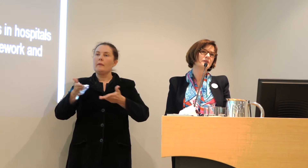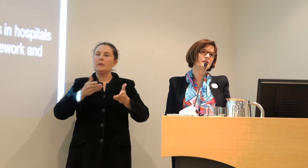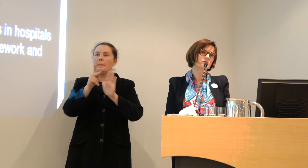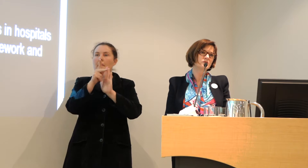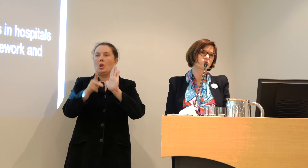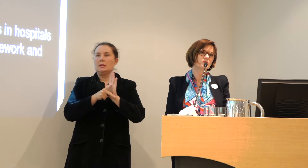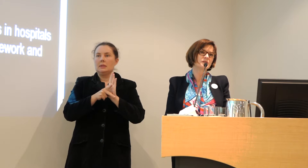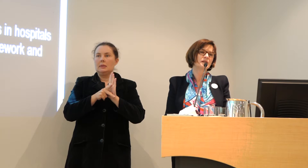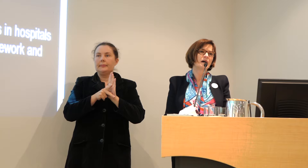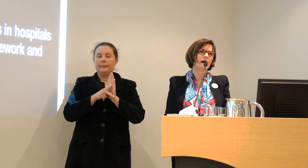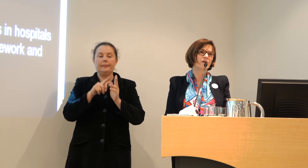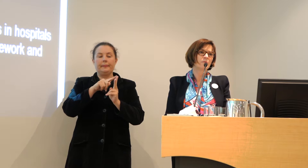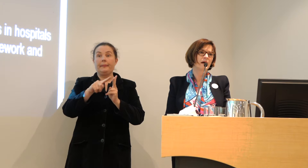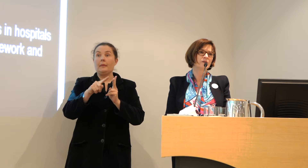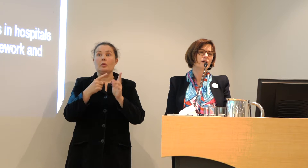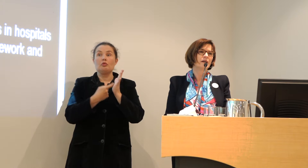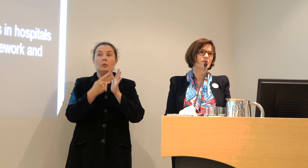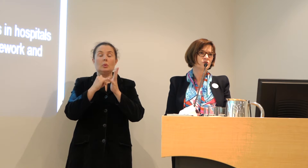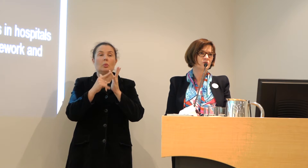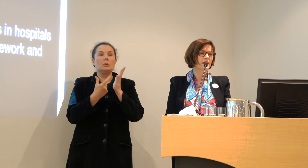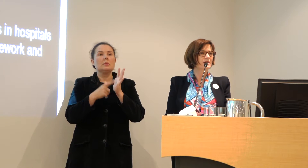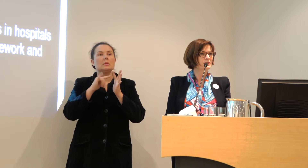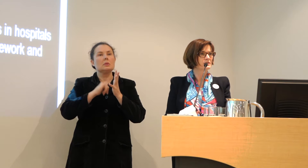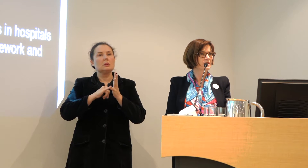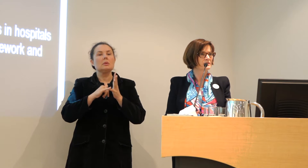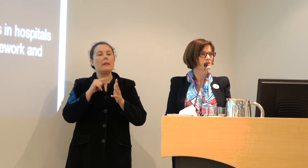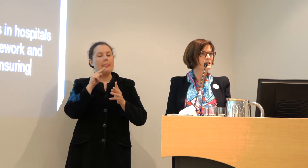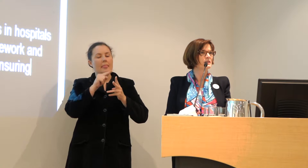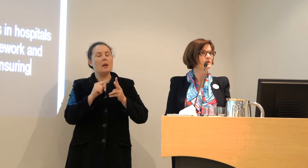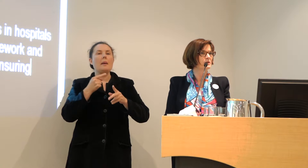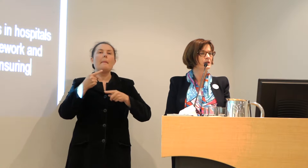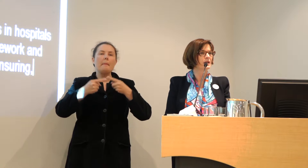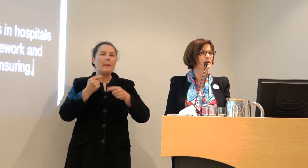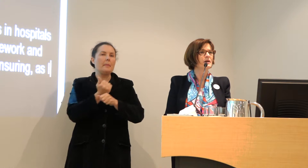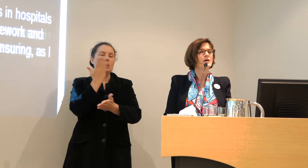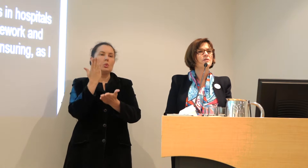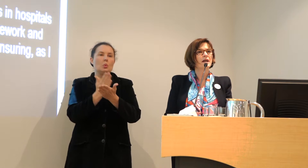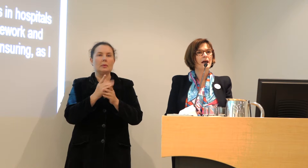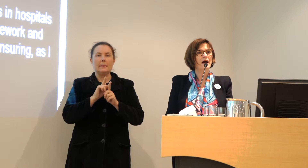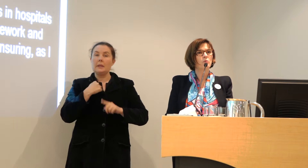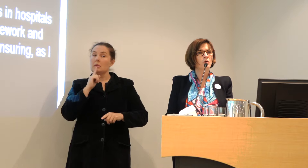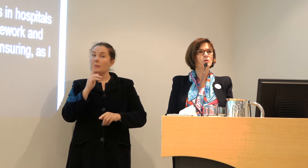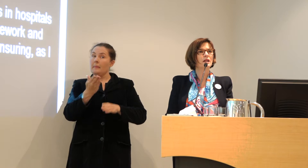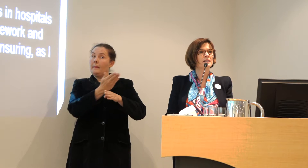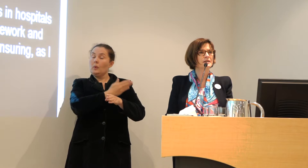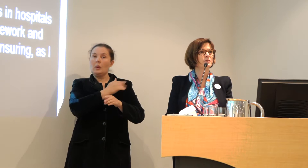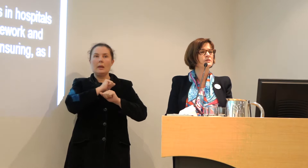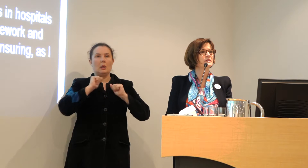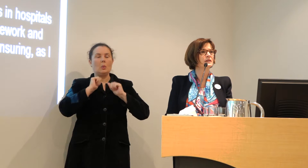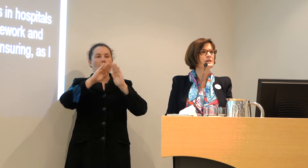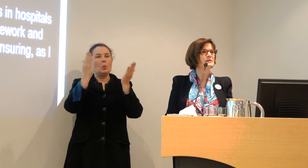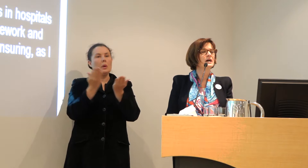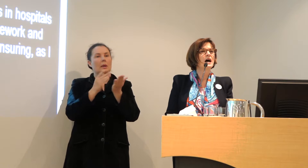These resources are about ensuring, as I said at the very beginning, that our world-class